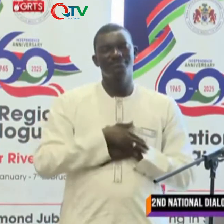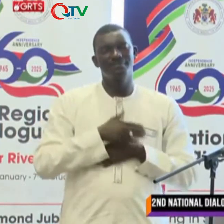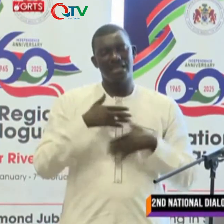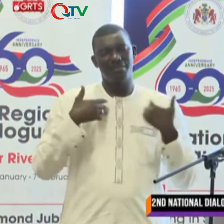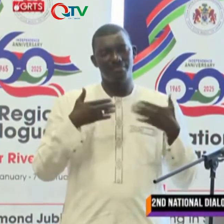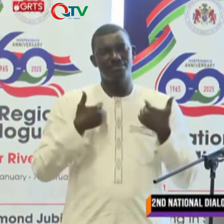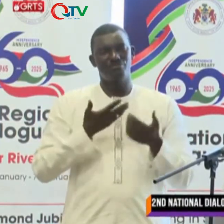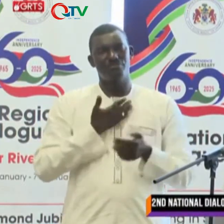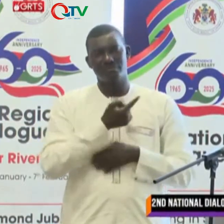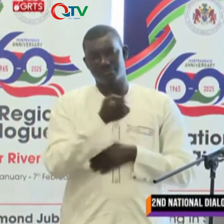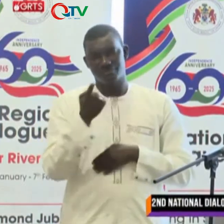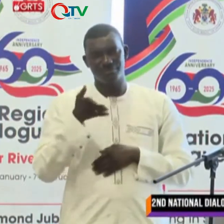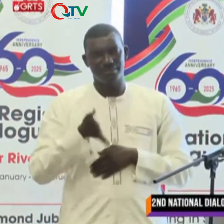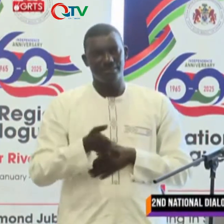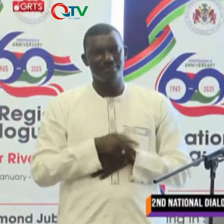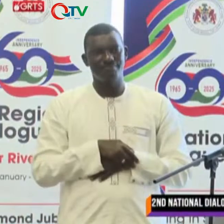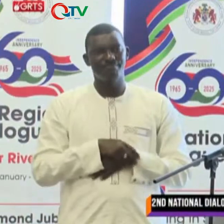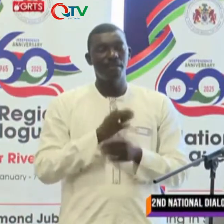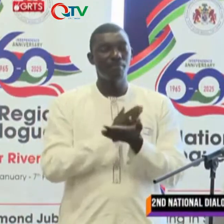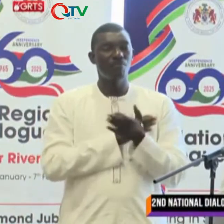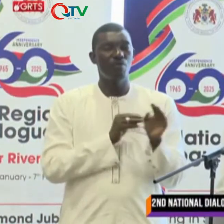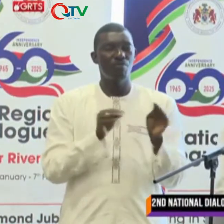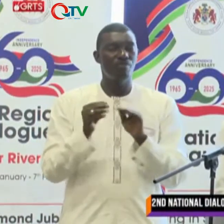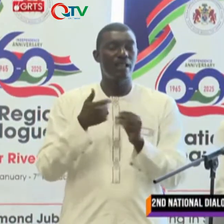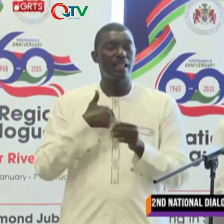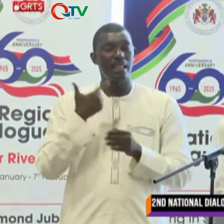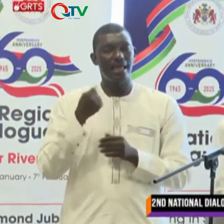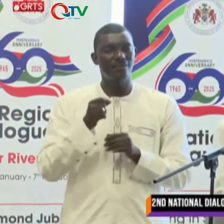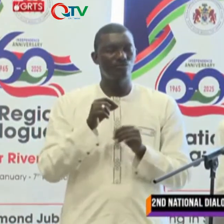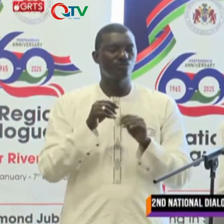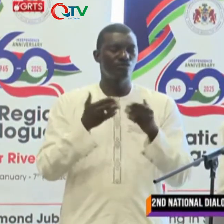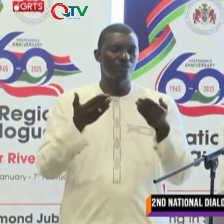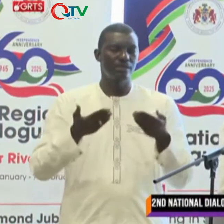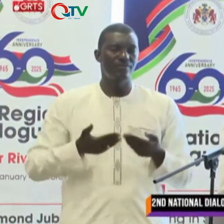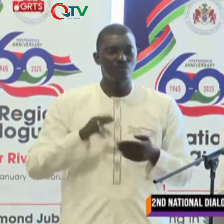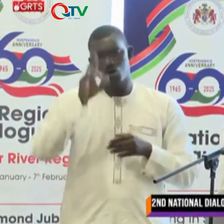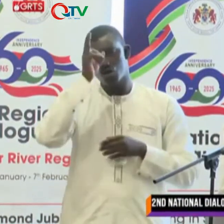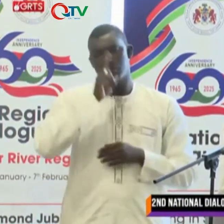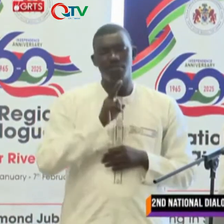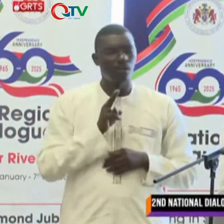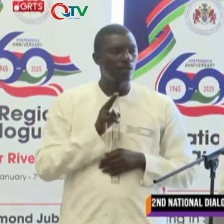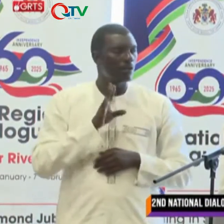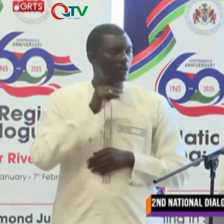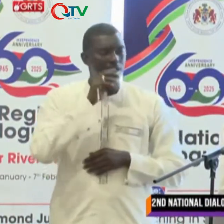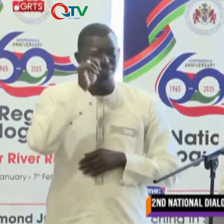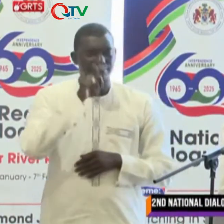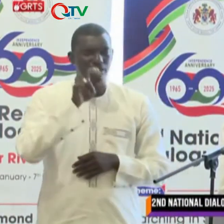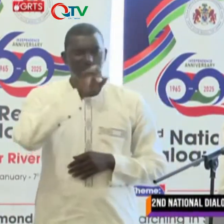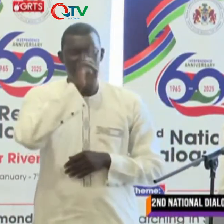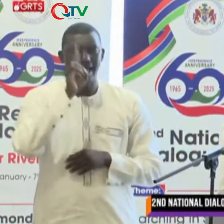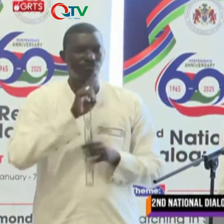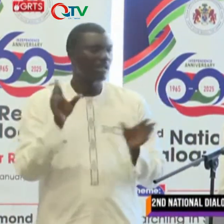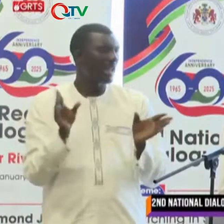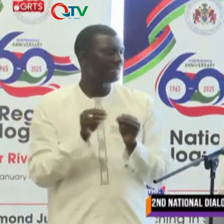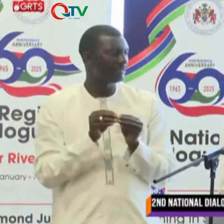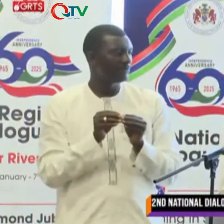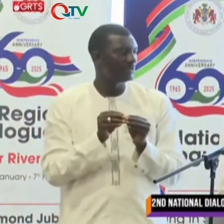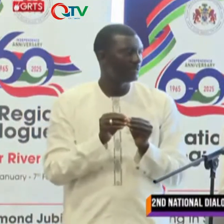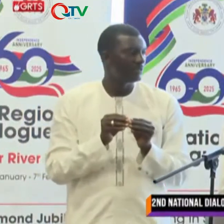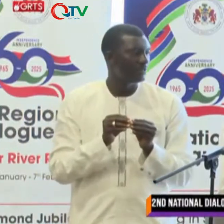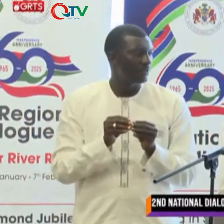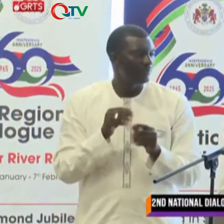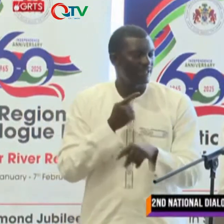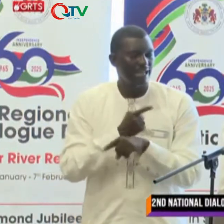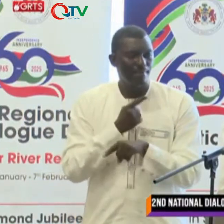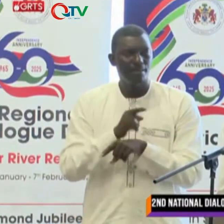here. Before proceeding, I would like to invite the Honorable Speaker of the National Assembly of the Republic